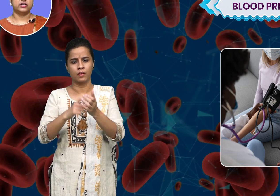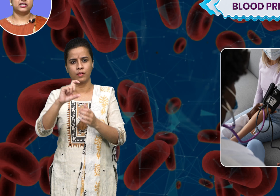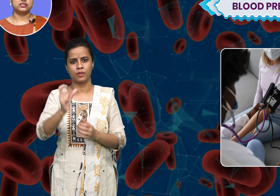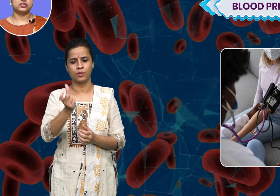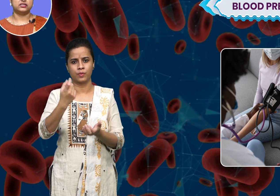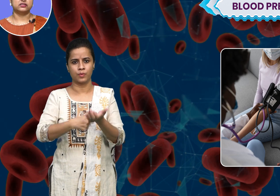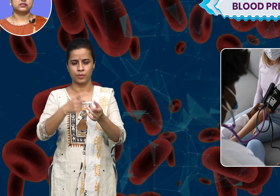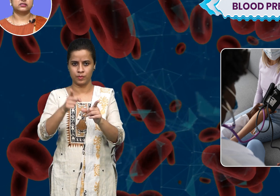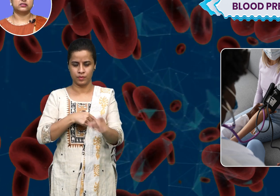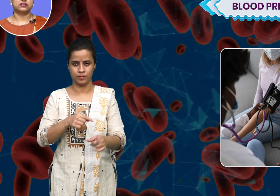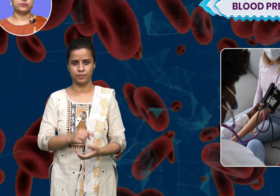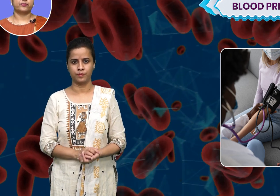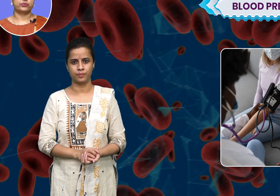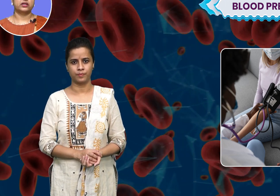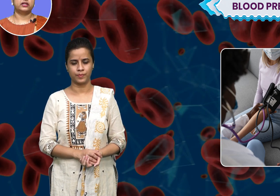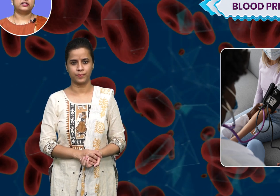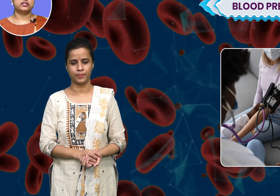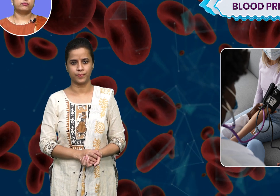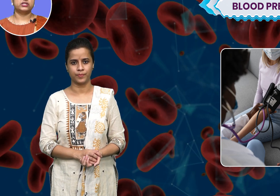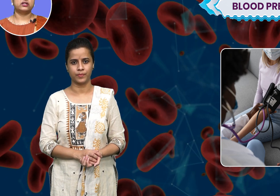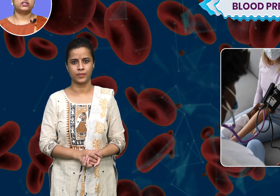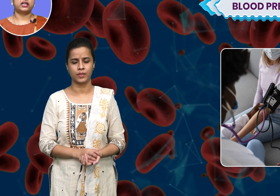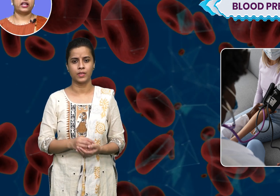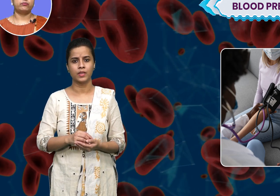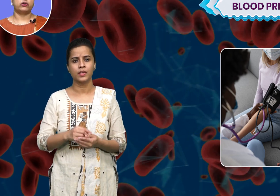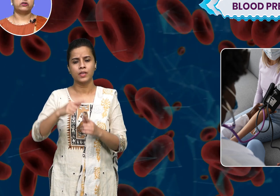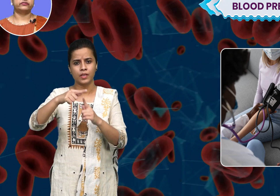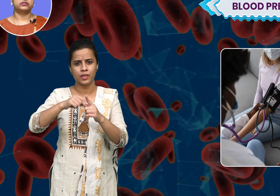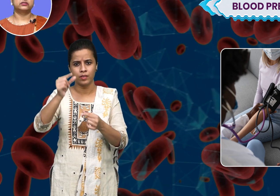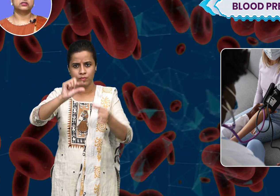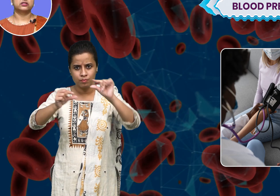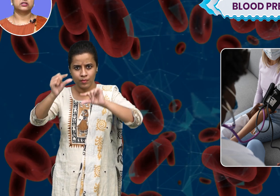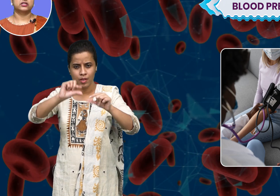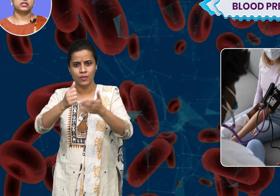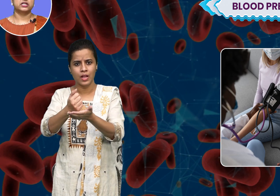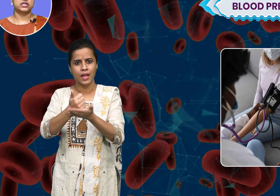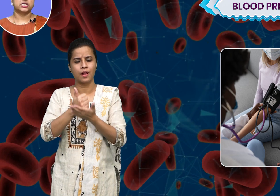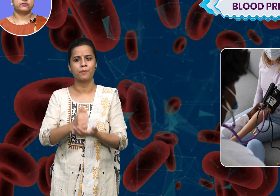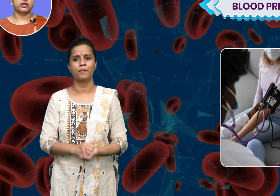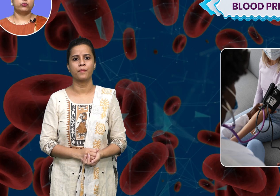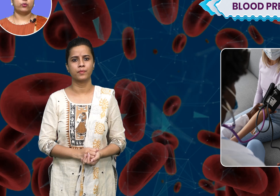or Hg. It is measured with the help of